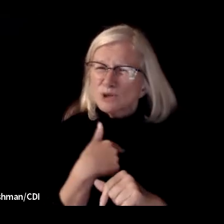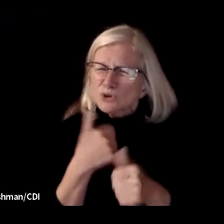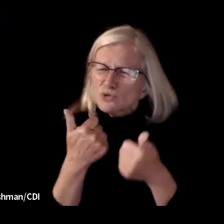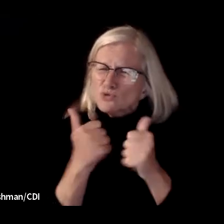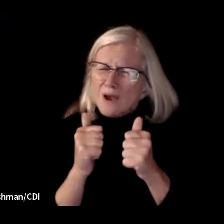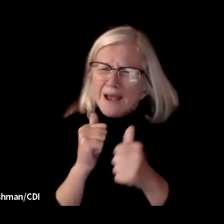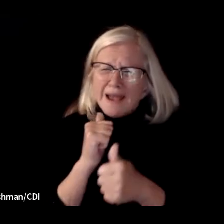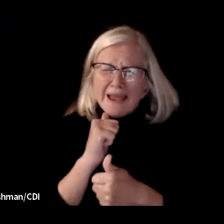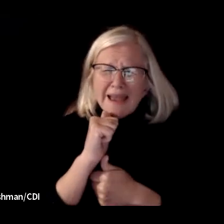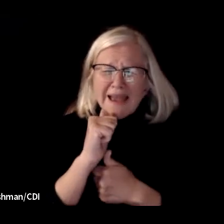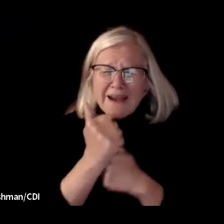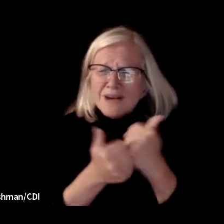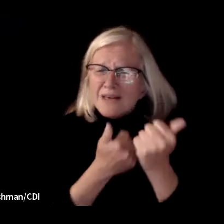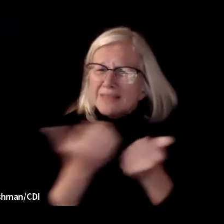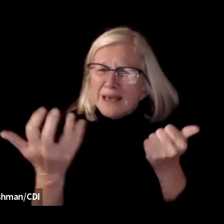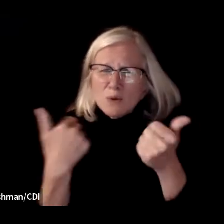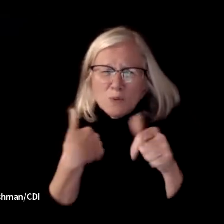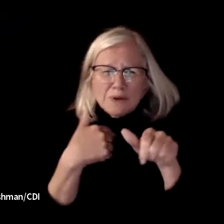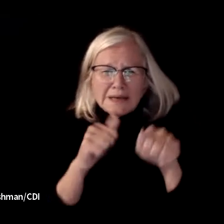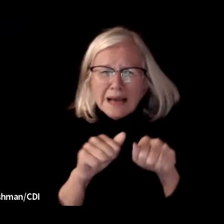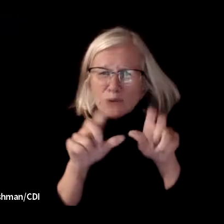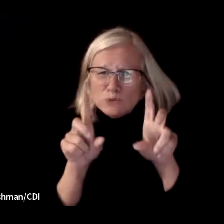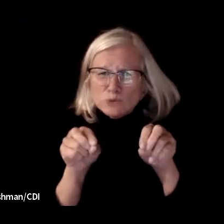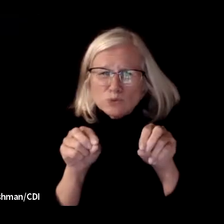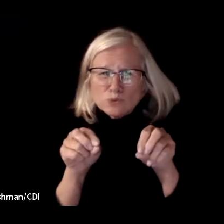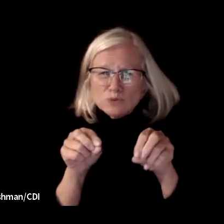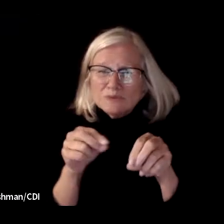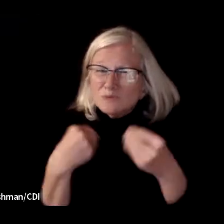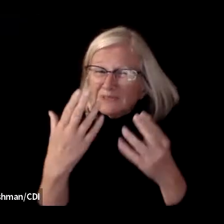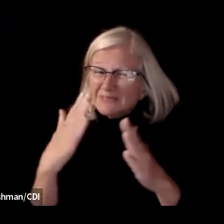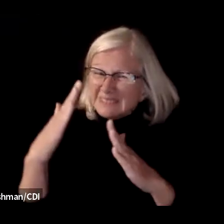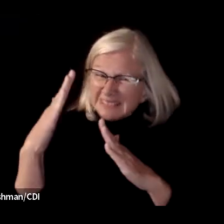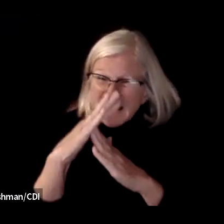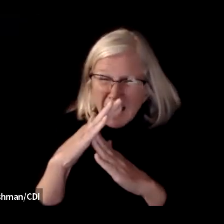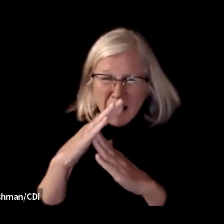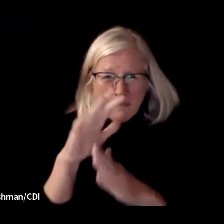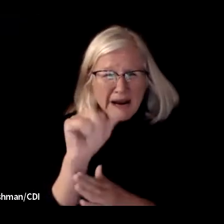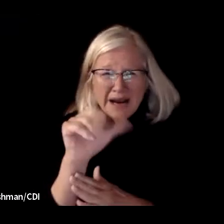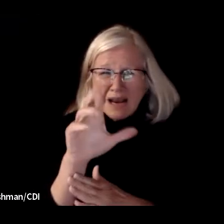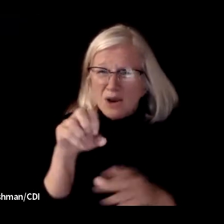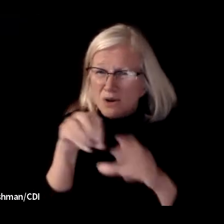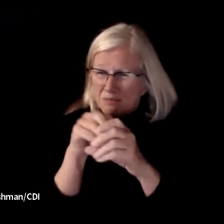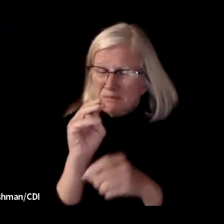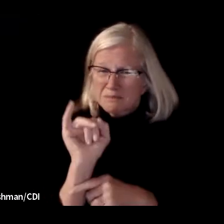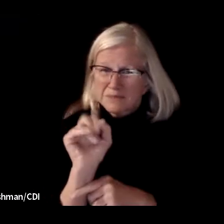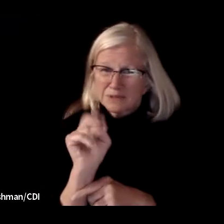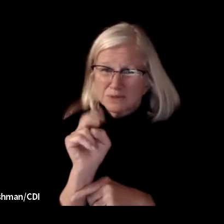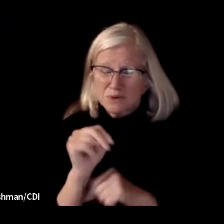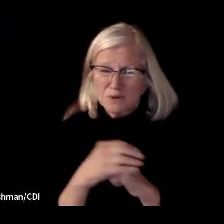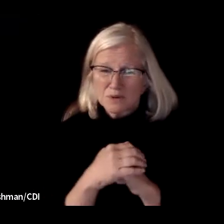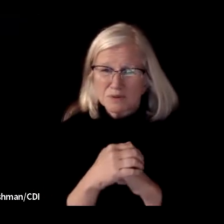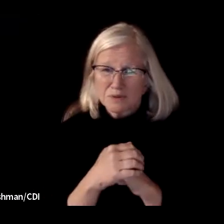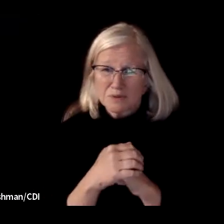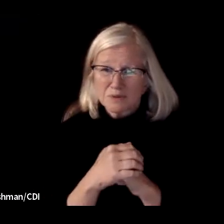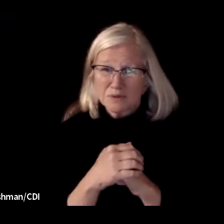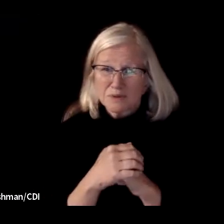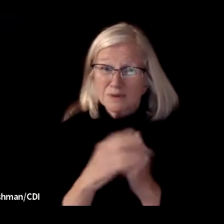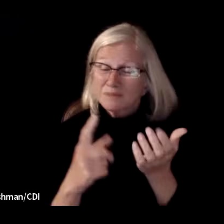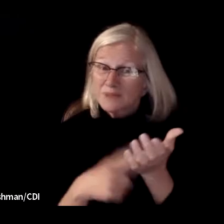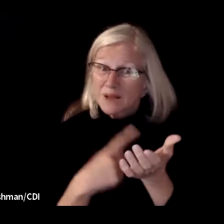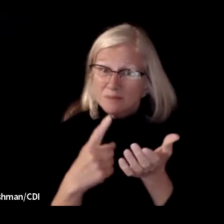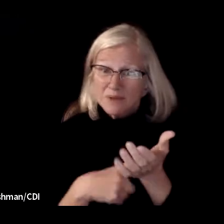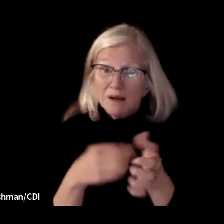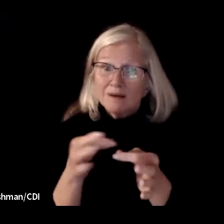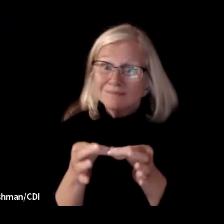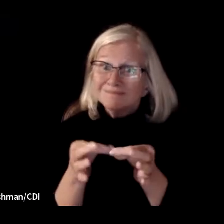excellent quality of care for you when you need us. We're doing everything we can to keep some capacity. This includes postponing surgeries and procedures